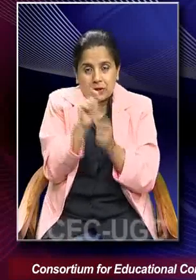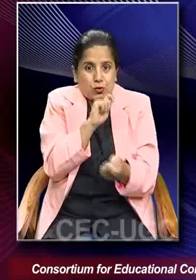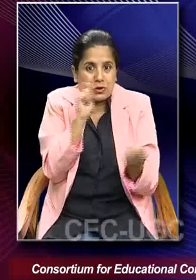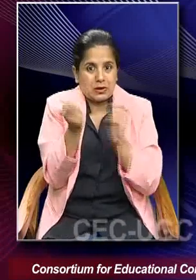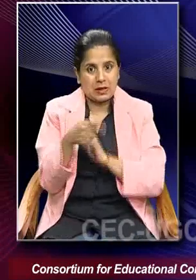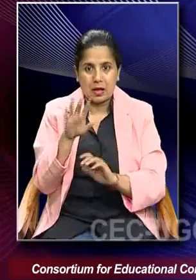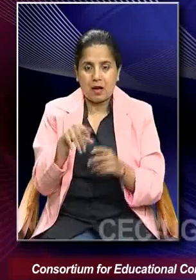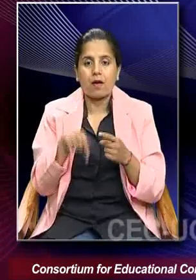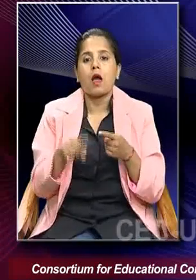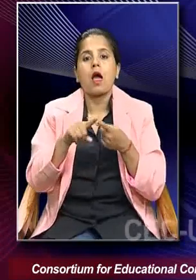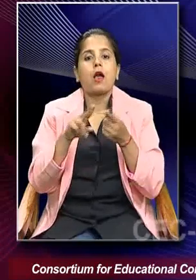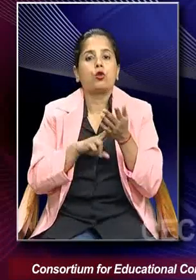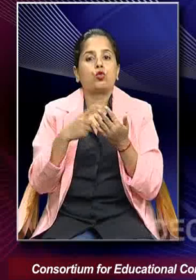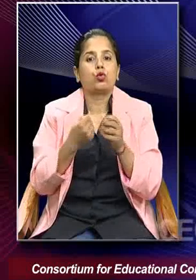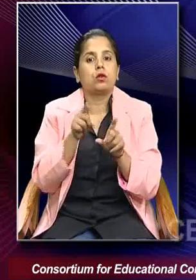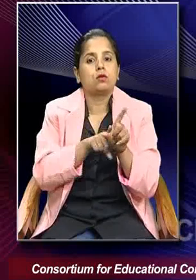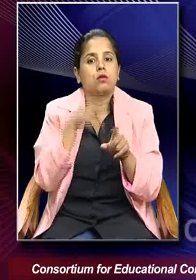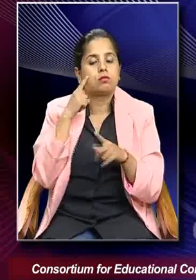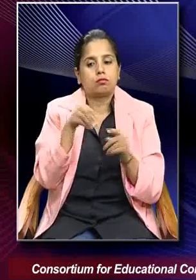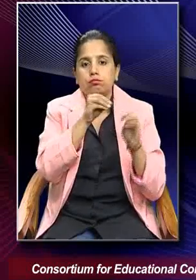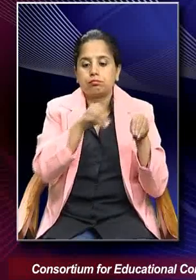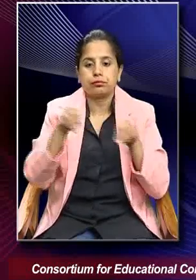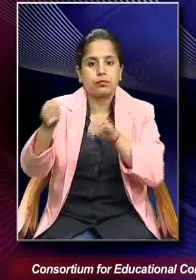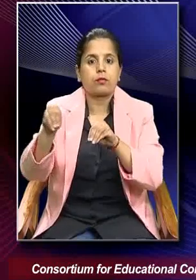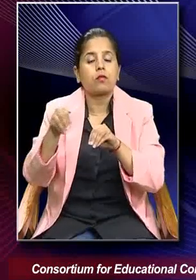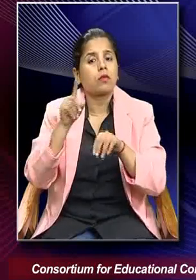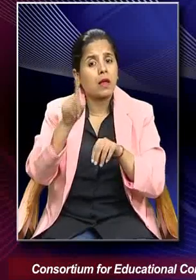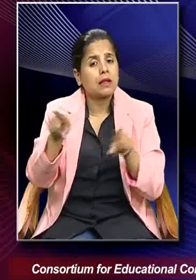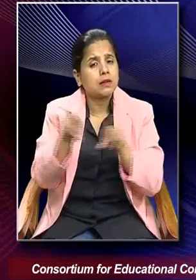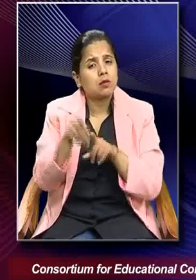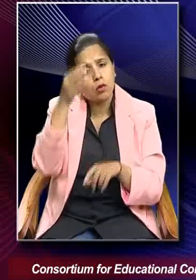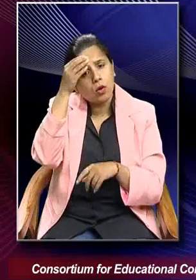sustainability, energy transition, the same concepts will